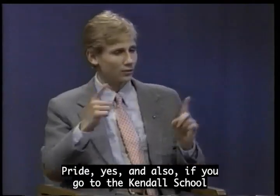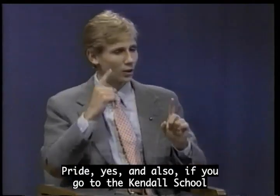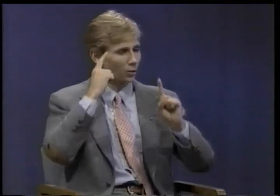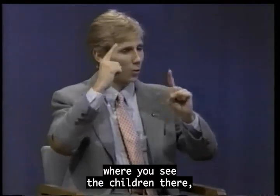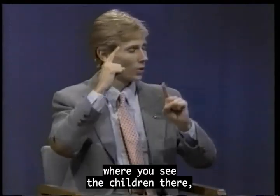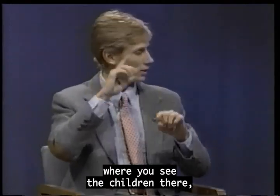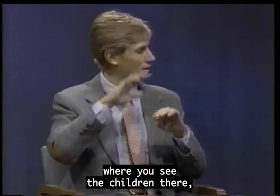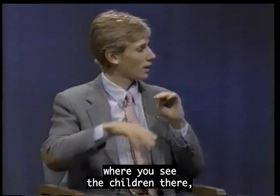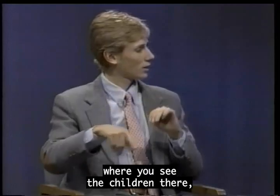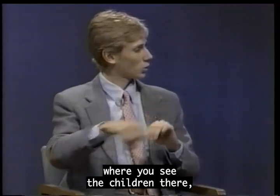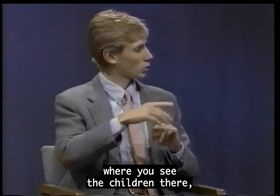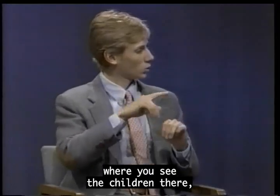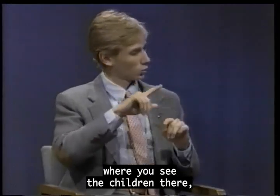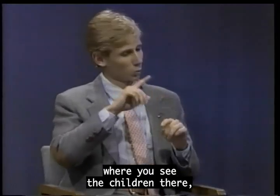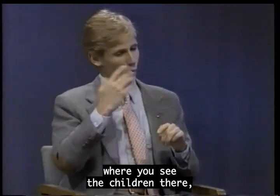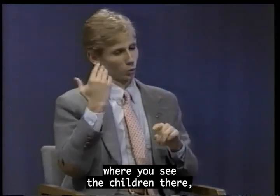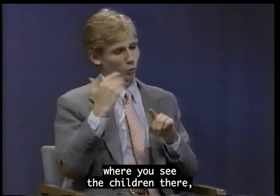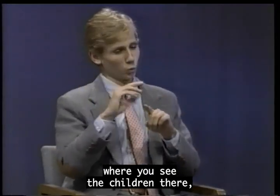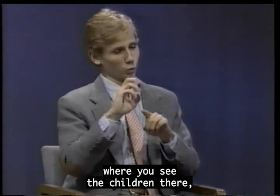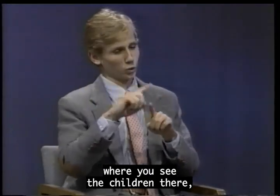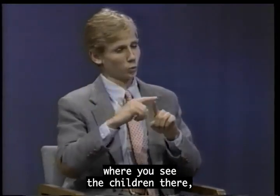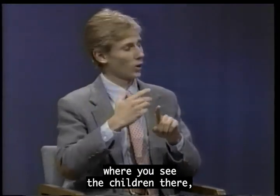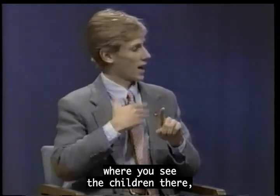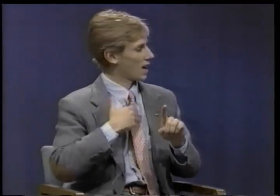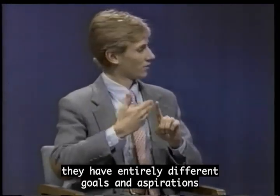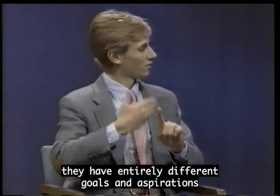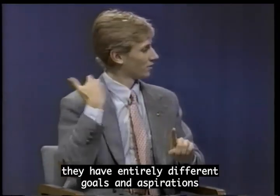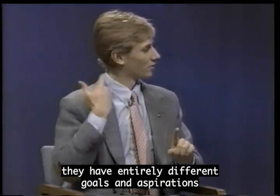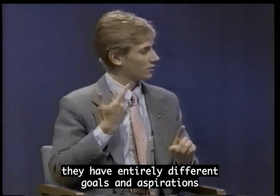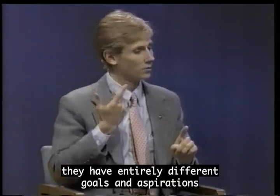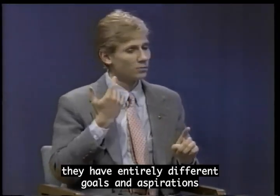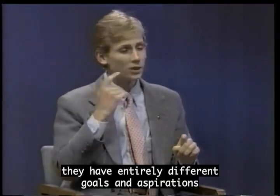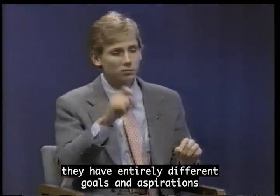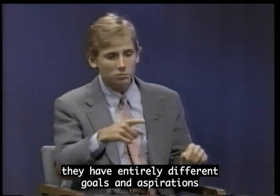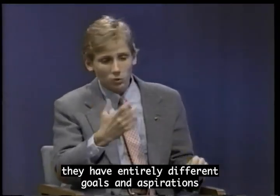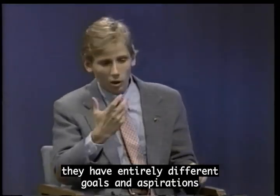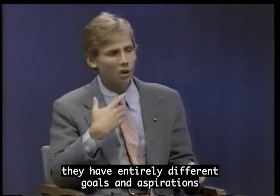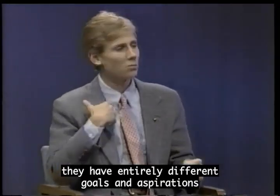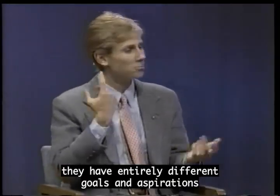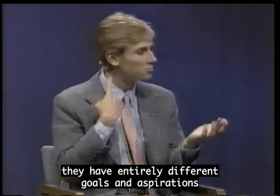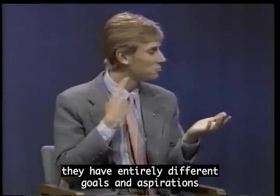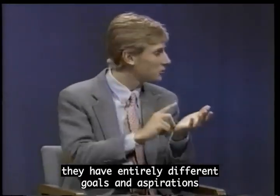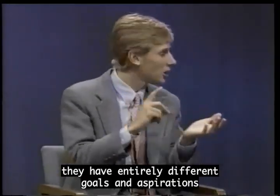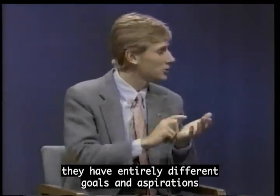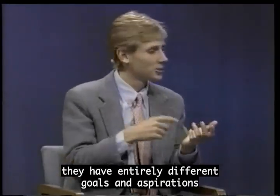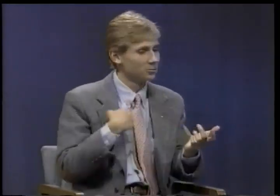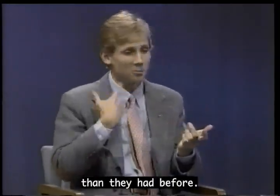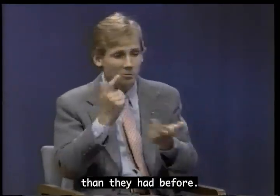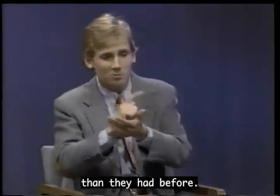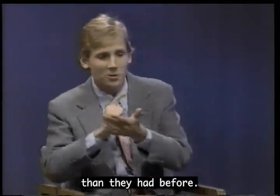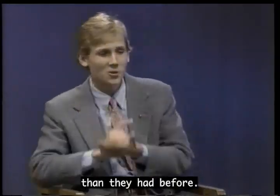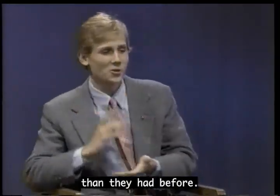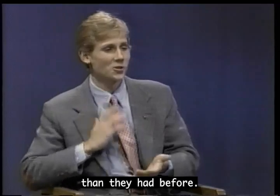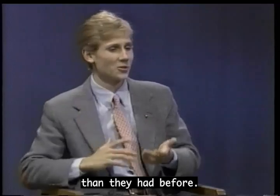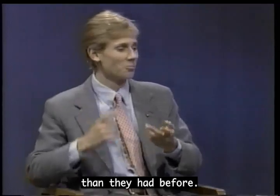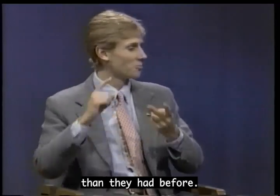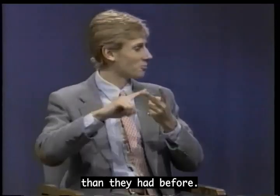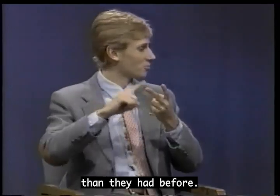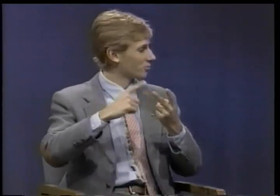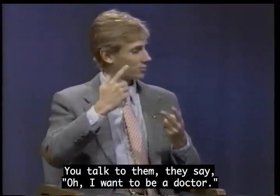you see the children there, they have entirely different goals and aspirations than they had before. You talk to them, they say, oh, I want to be